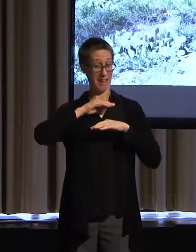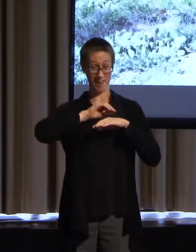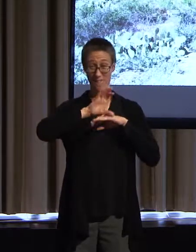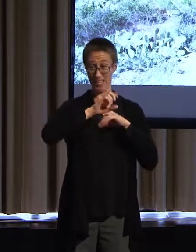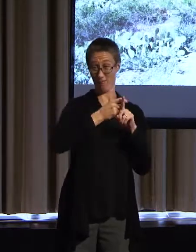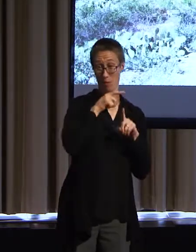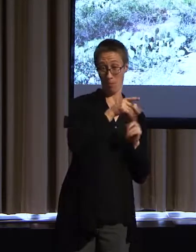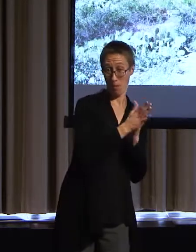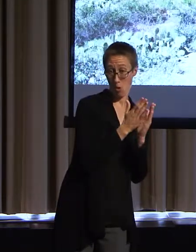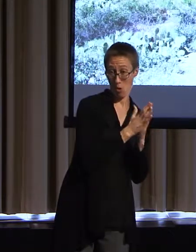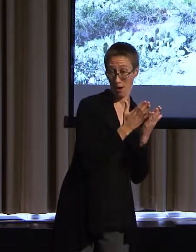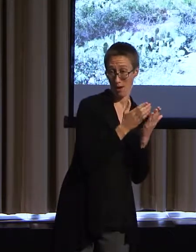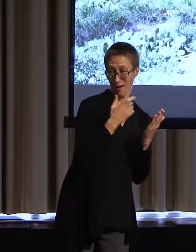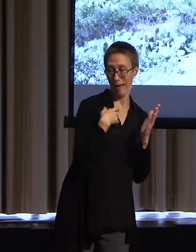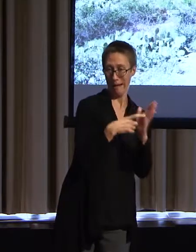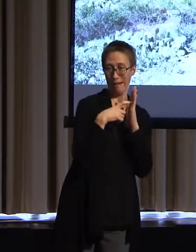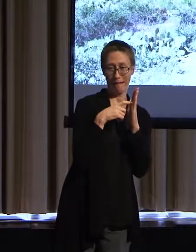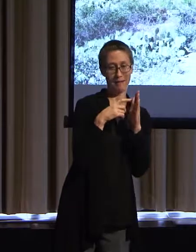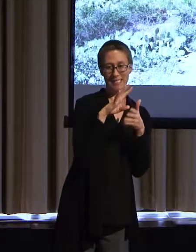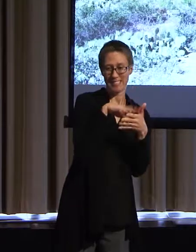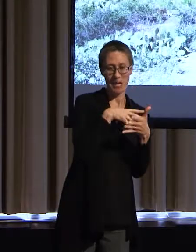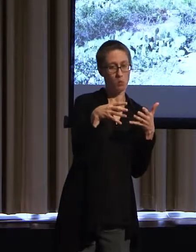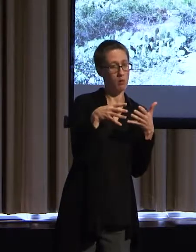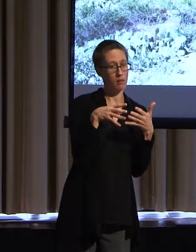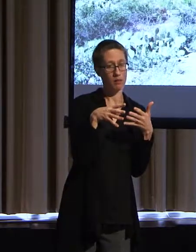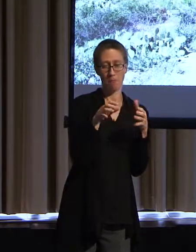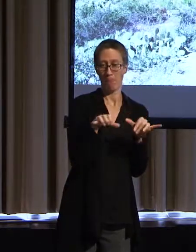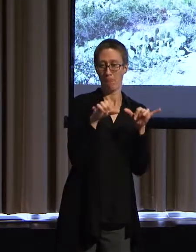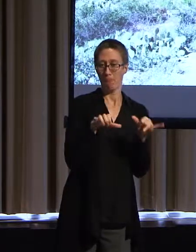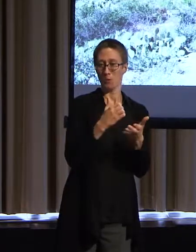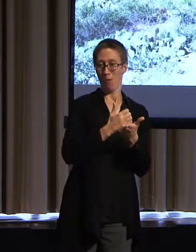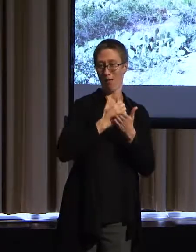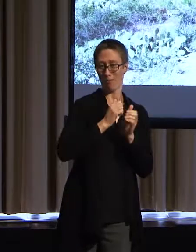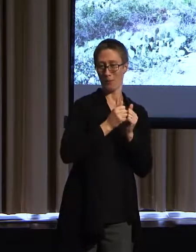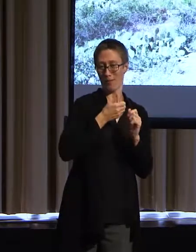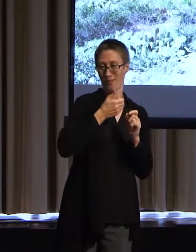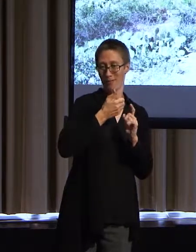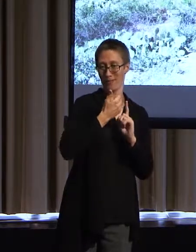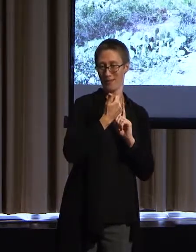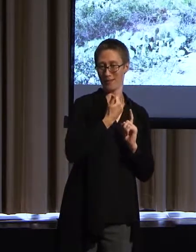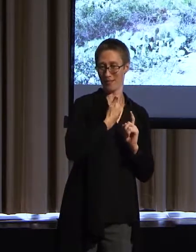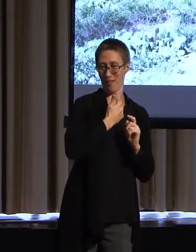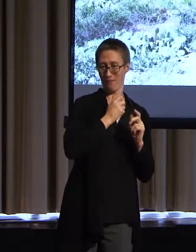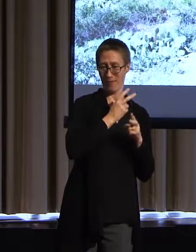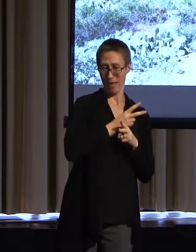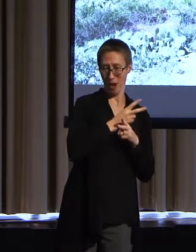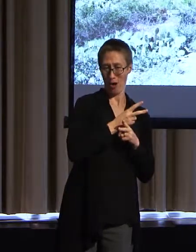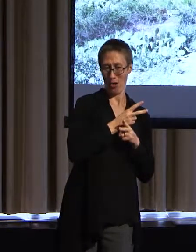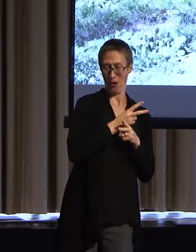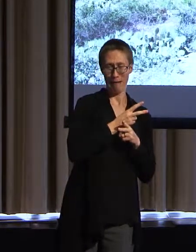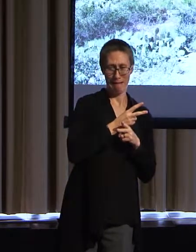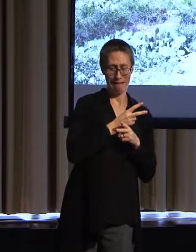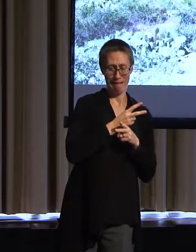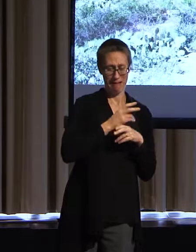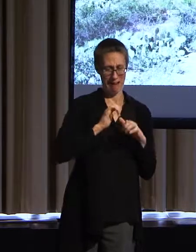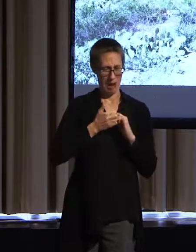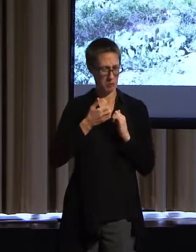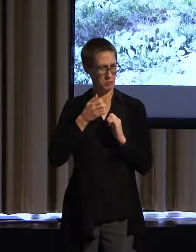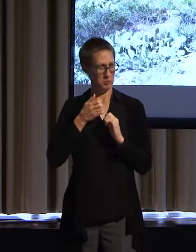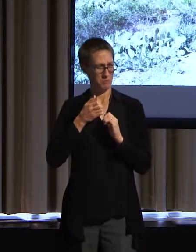to routinize self-care made me feel hopeless. I couldn't figure out how this advice could work in real